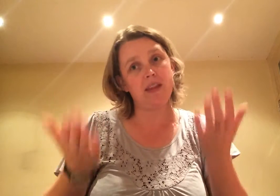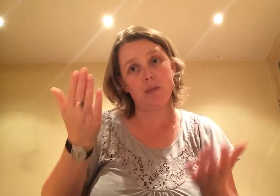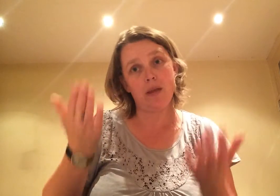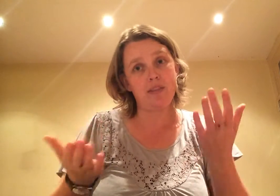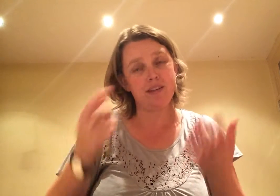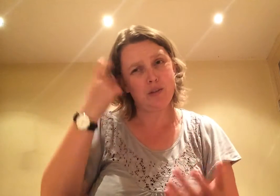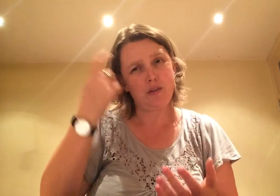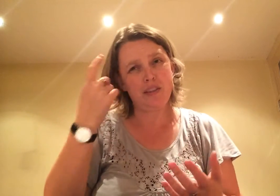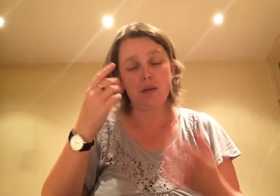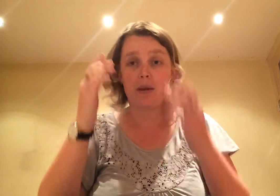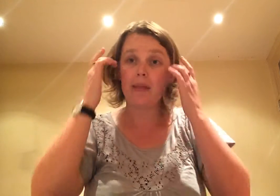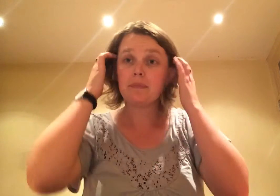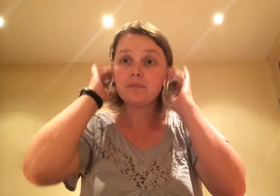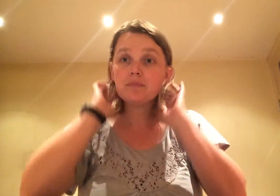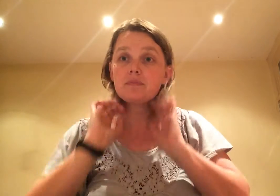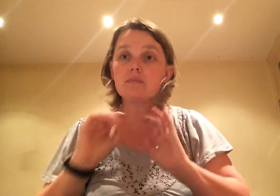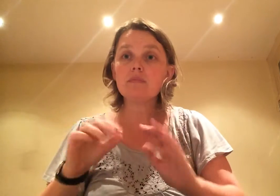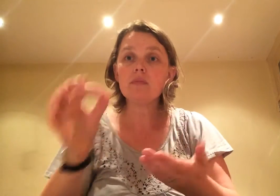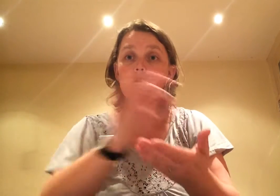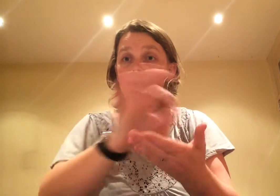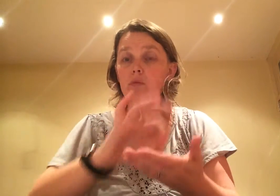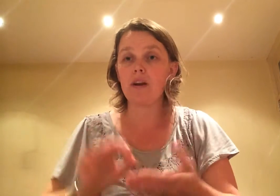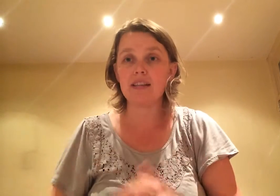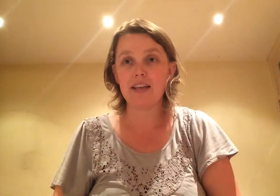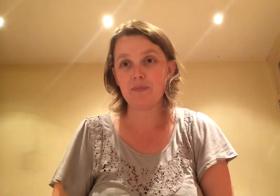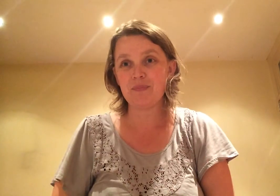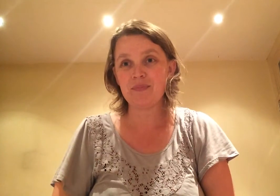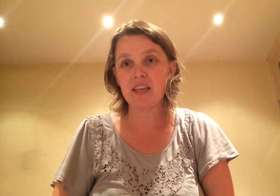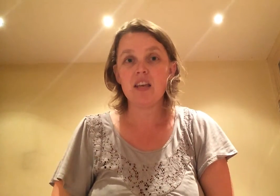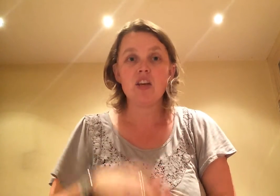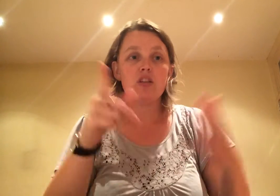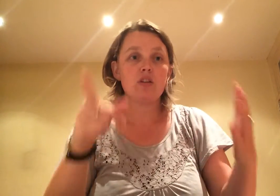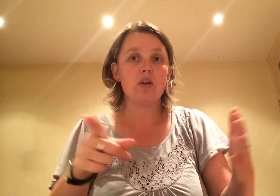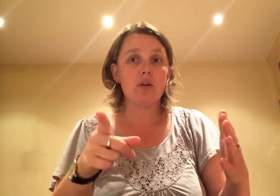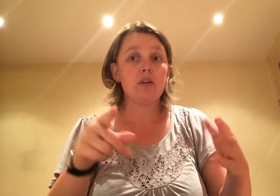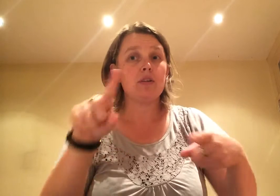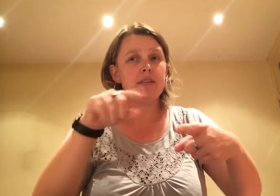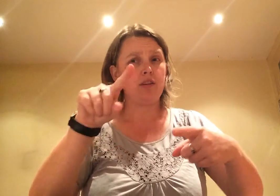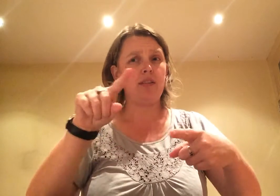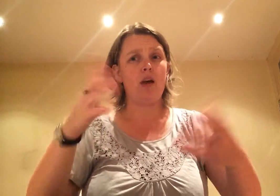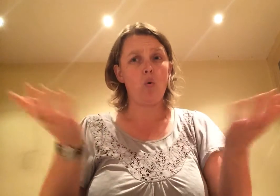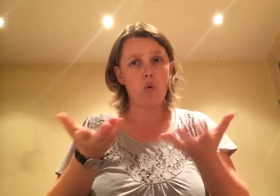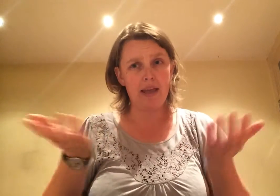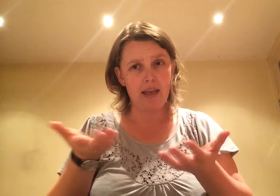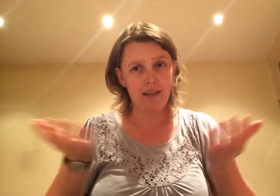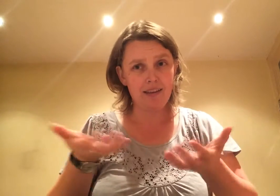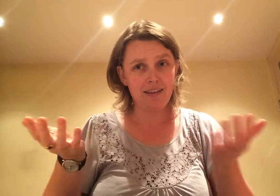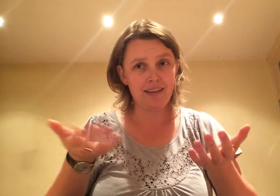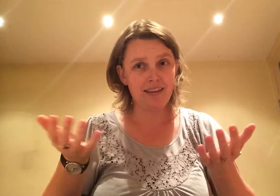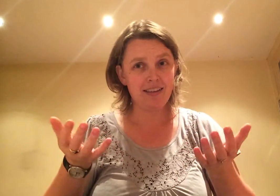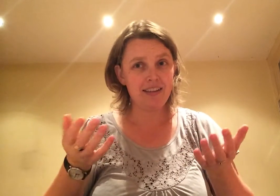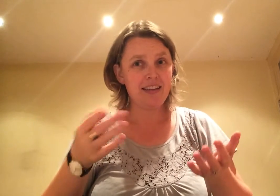about that. Or you can write it down. So let's go that where, and